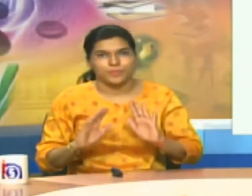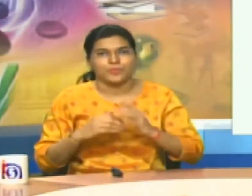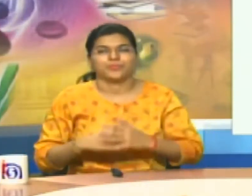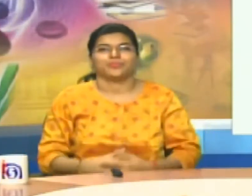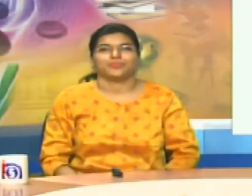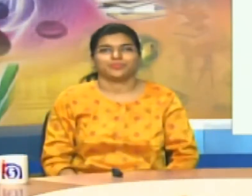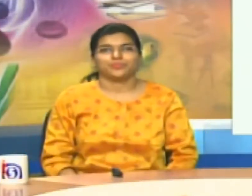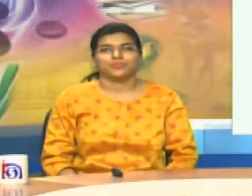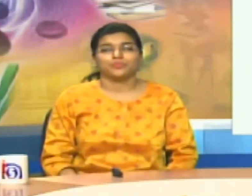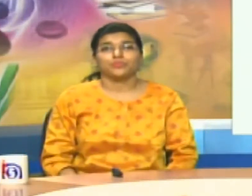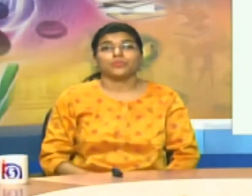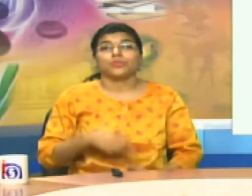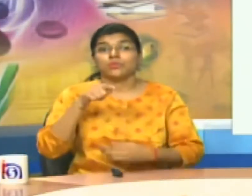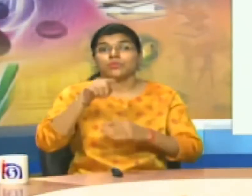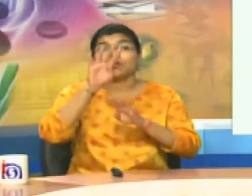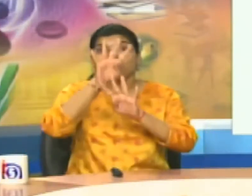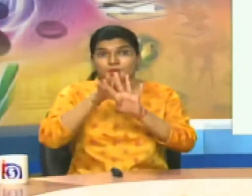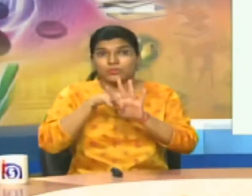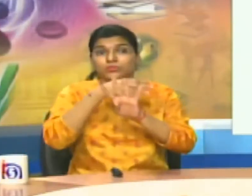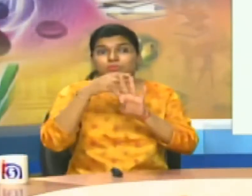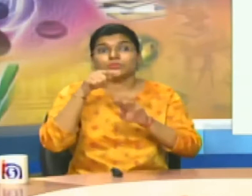is used at many places.